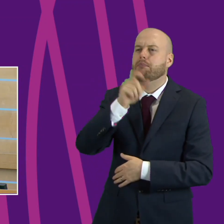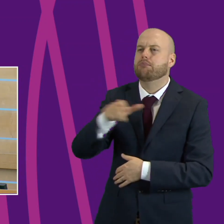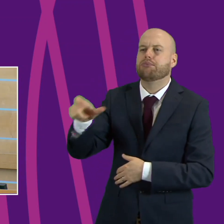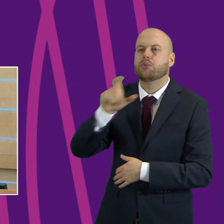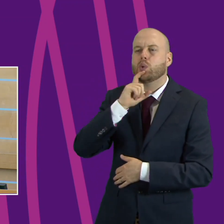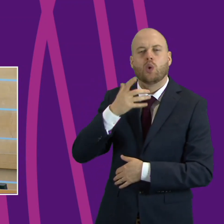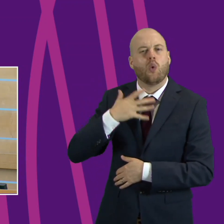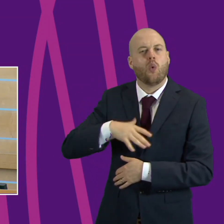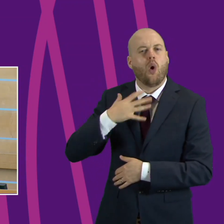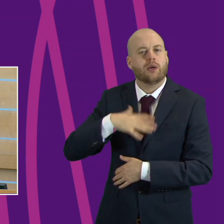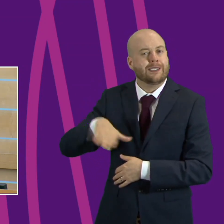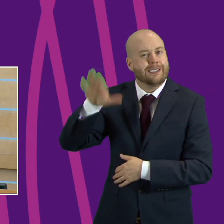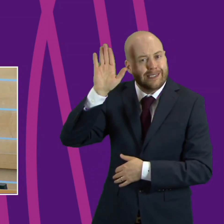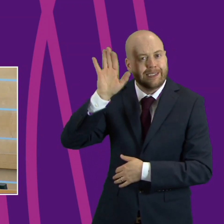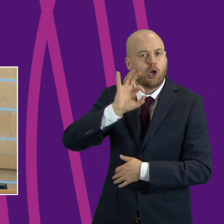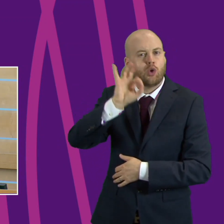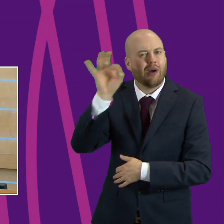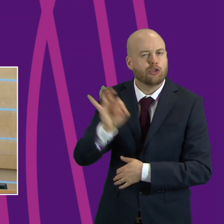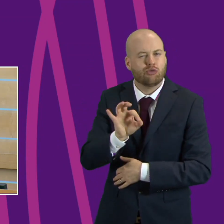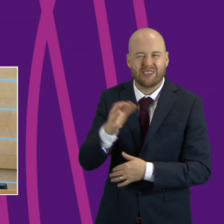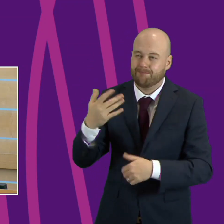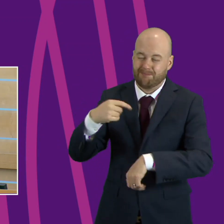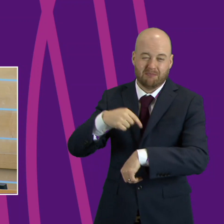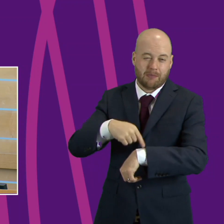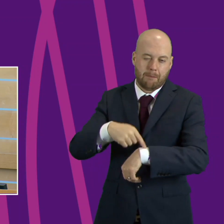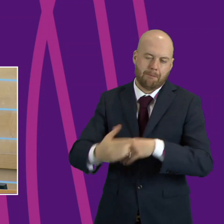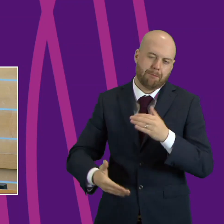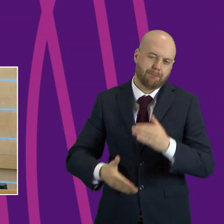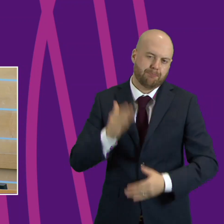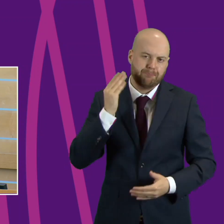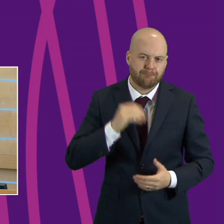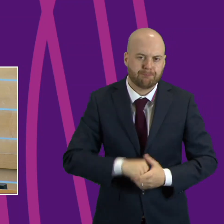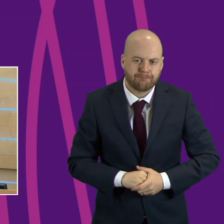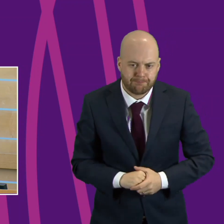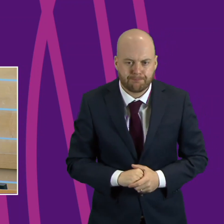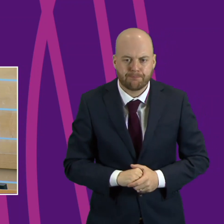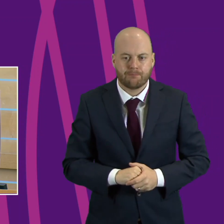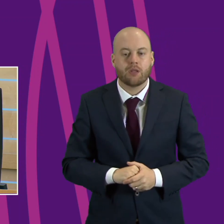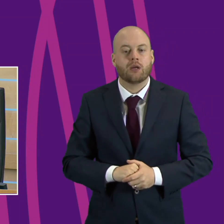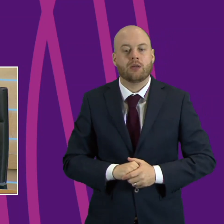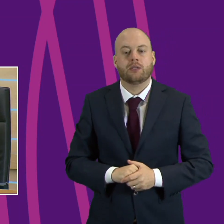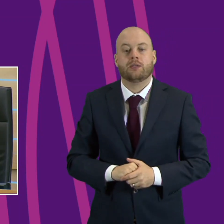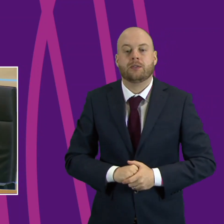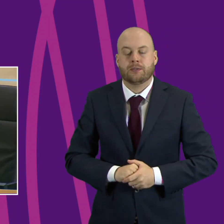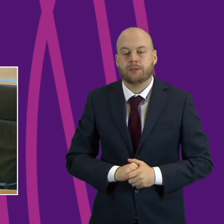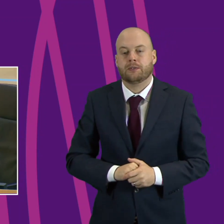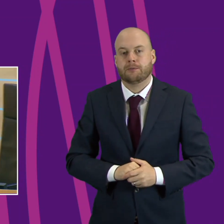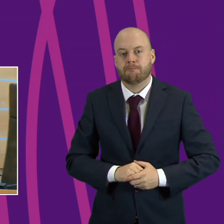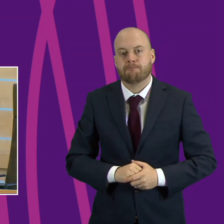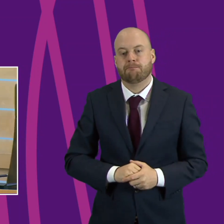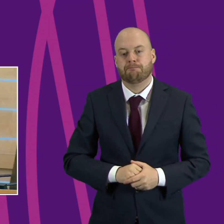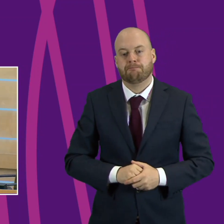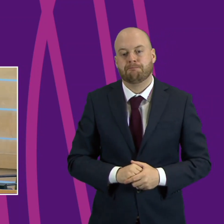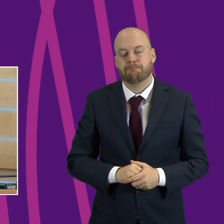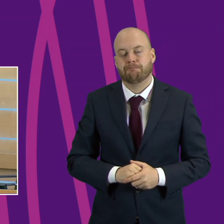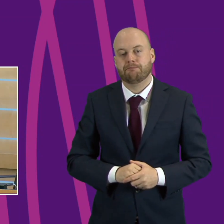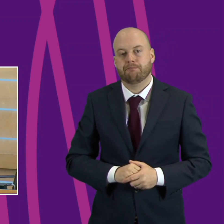Jamie Halker-Johnson, as we are not able to accommodate their questions, but we must now move to the next item of business.